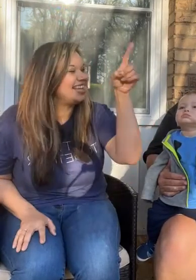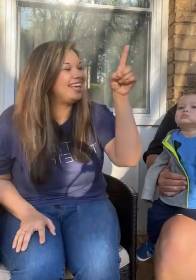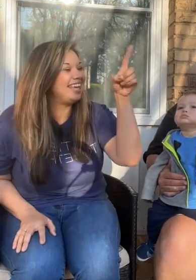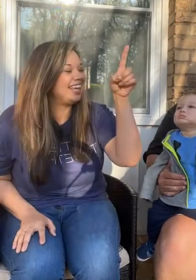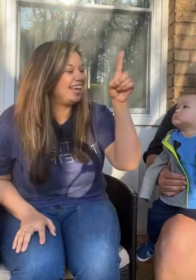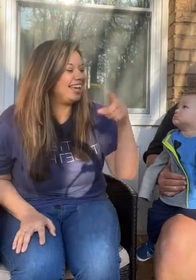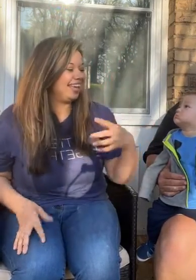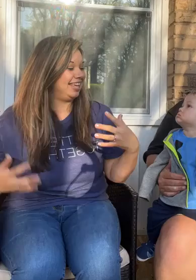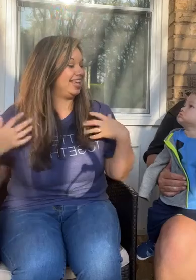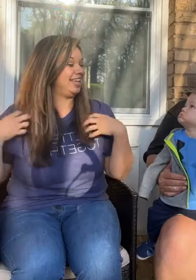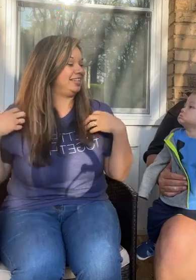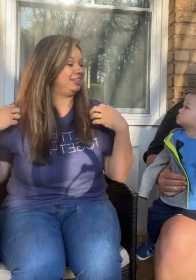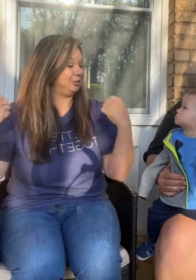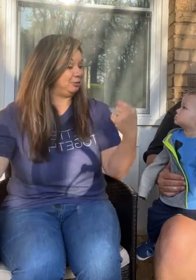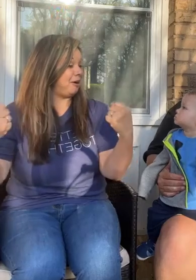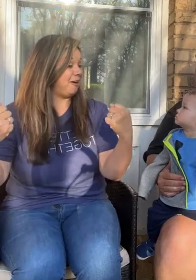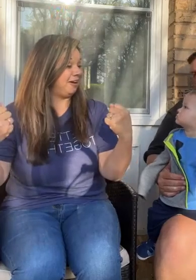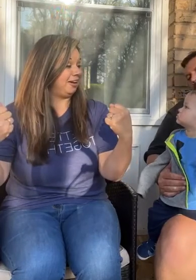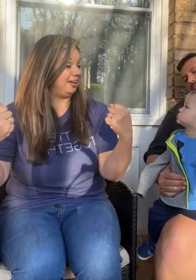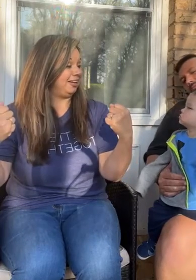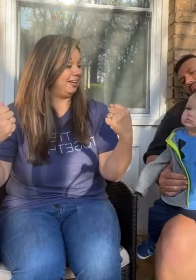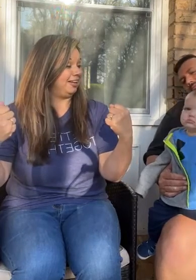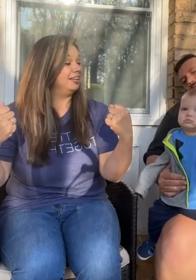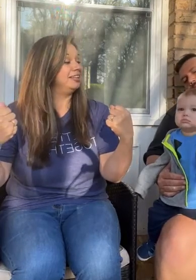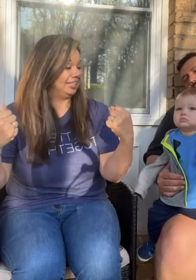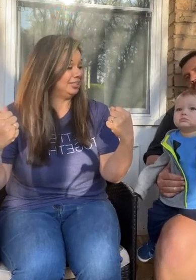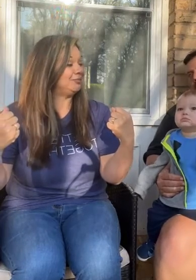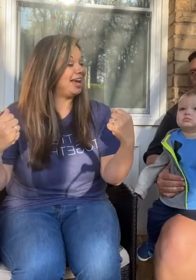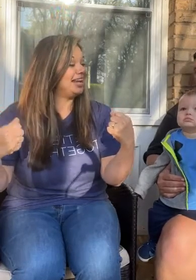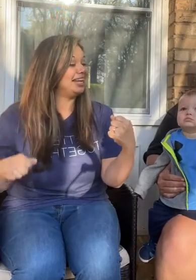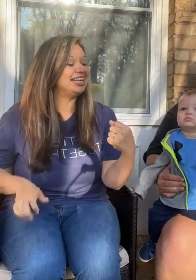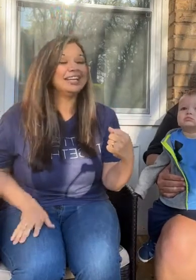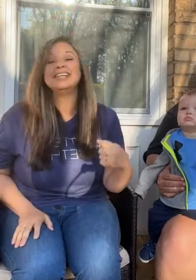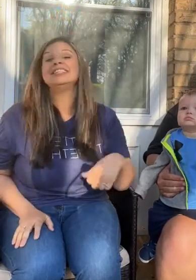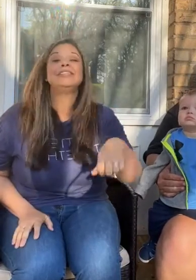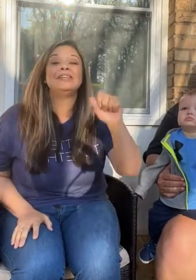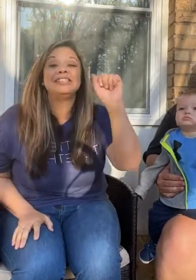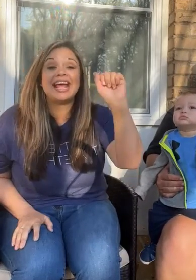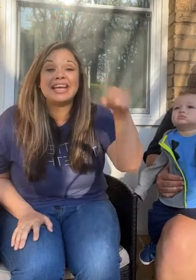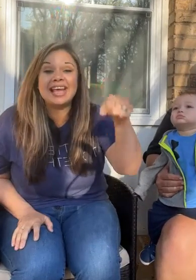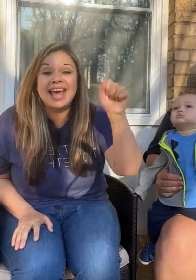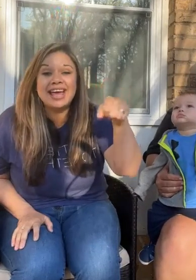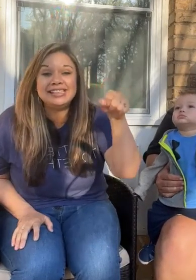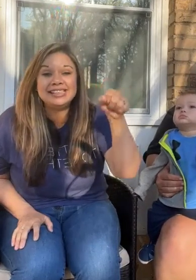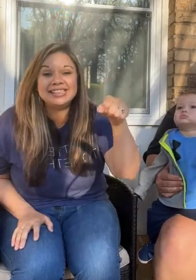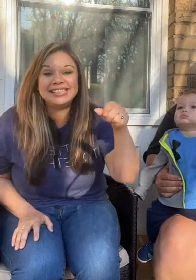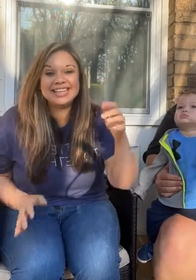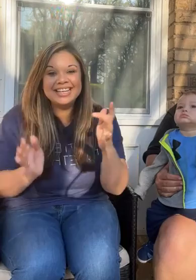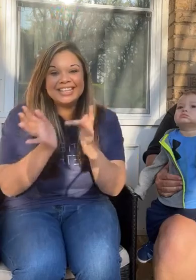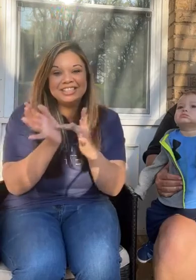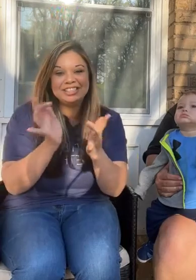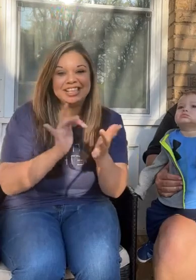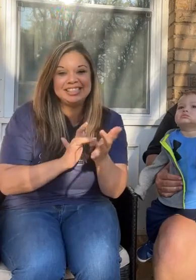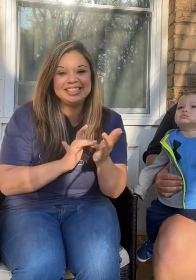he is strong. That's right. So we say, yes,